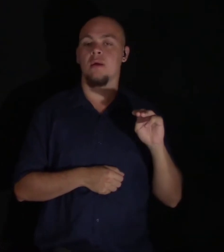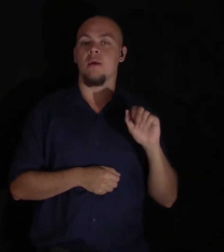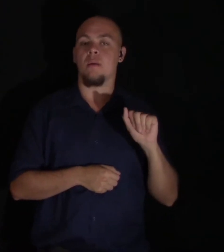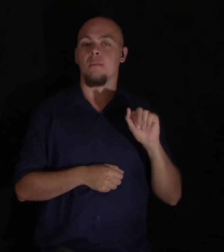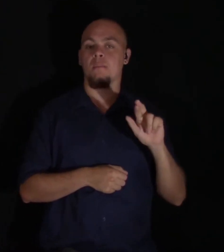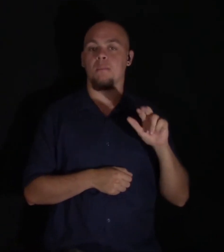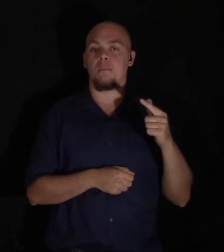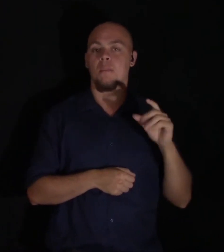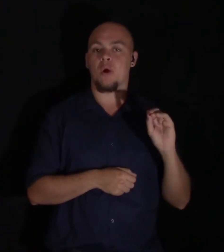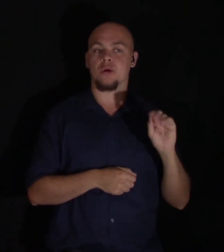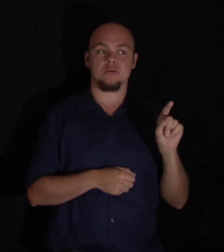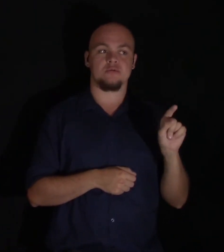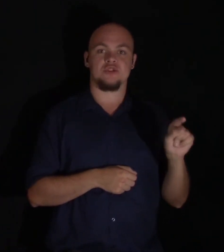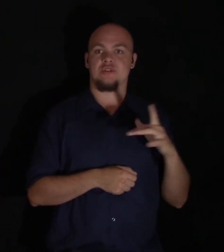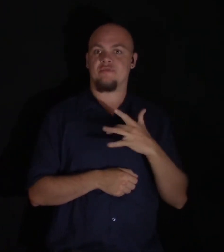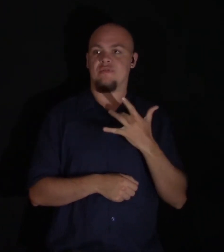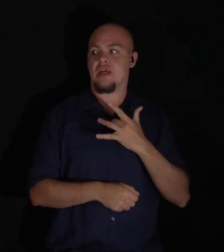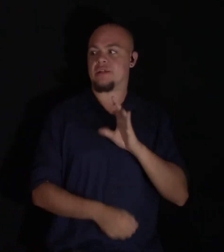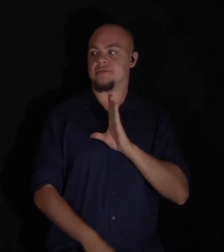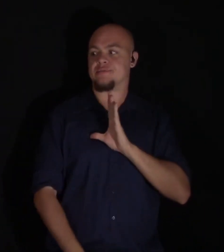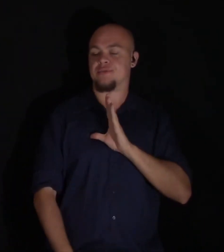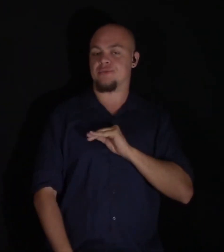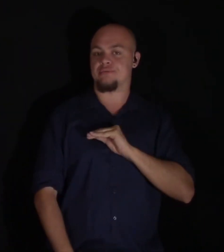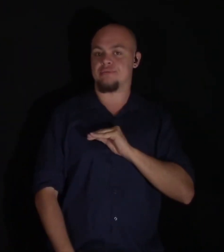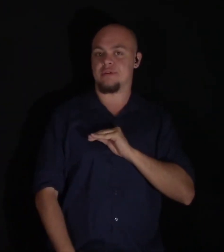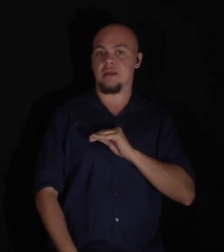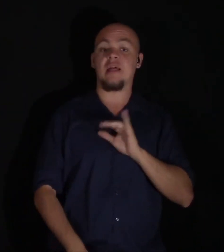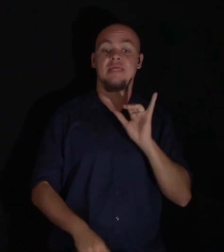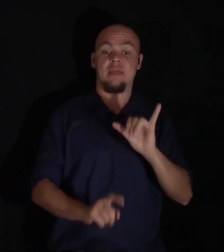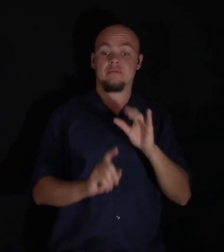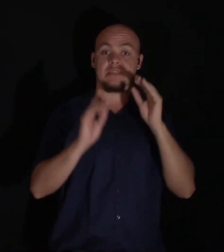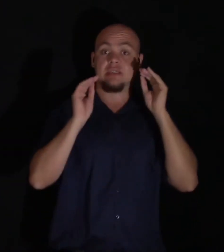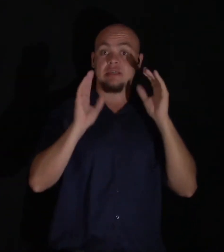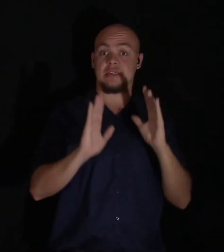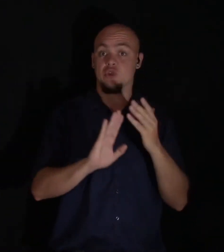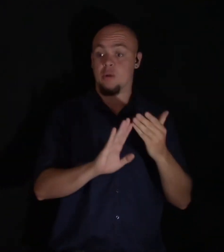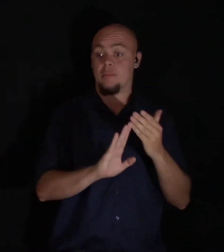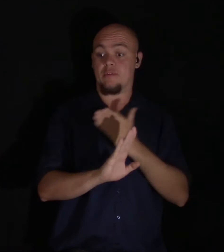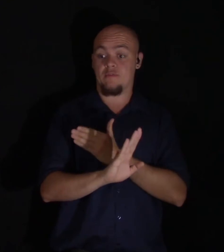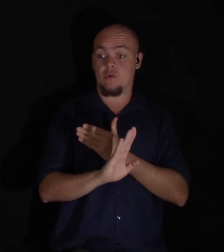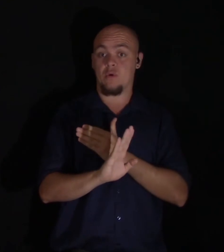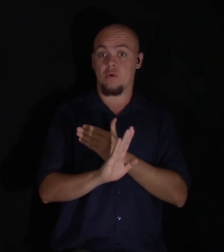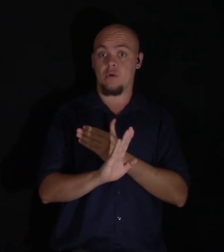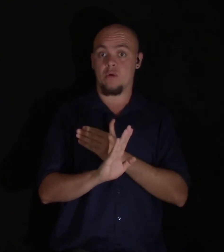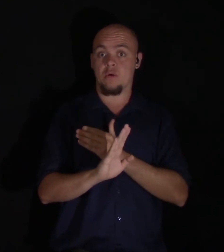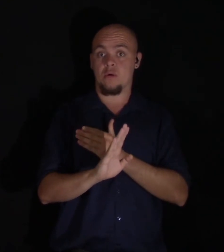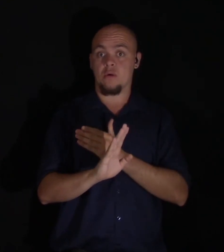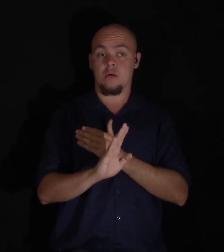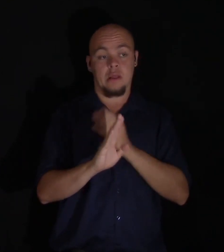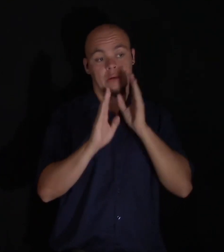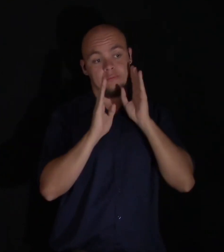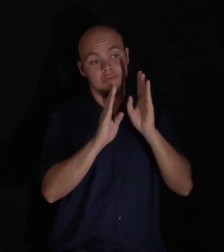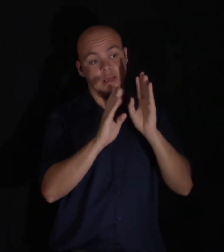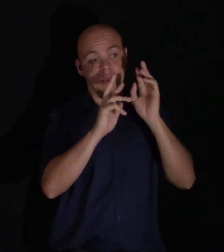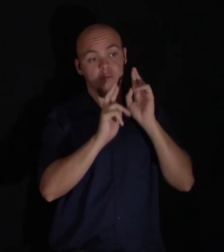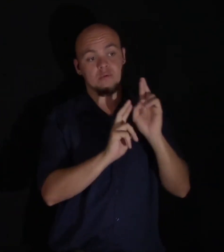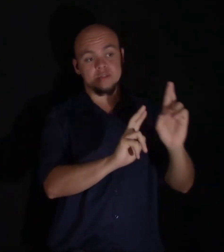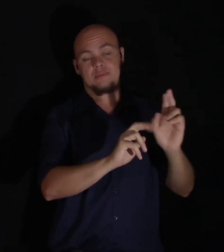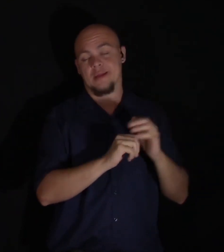by these words from a teacher who had once paid her the greatest attention and